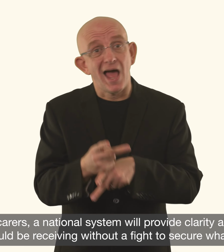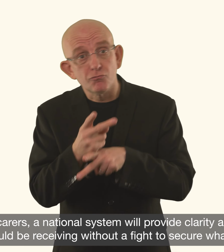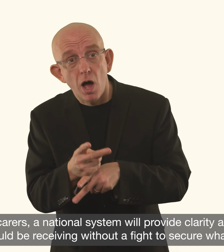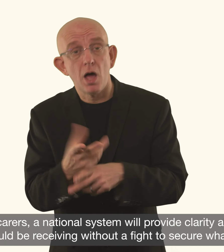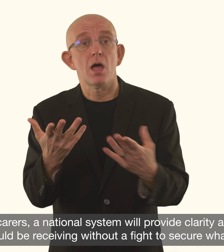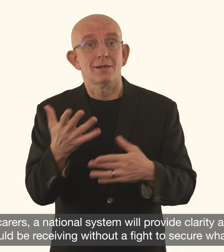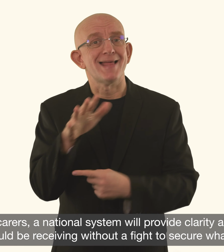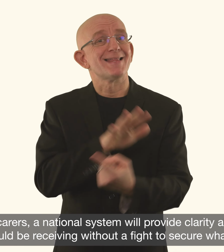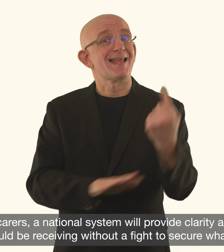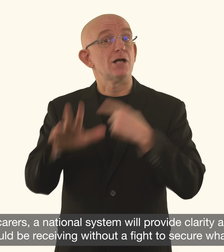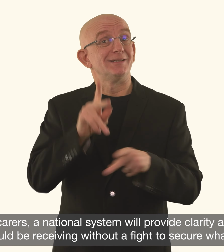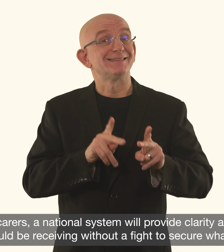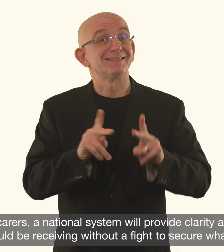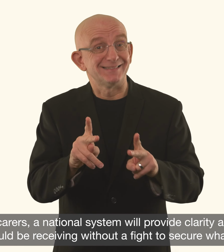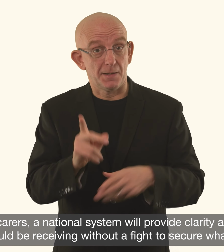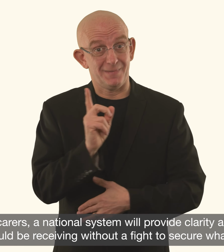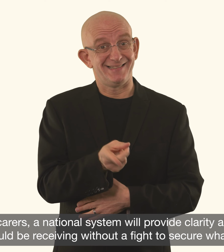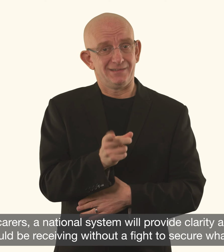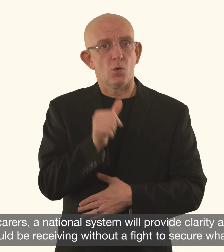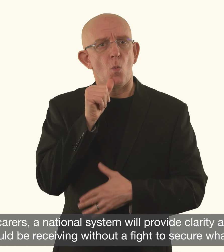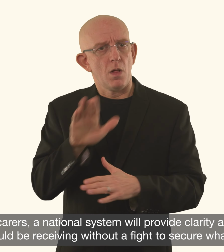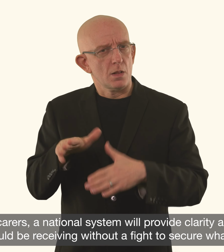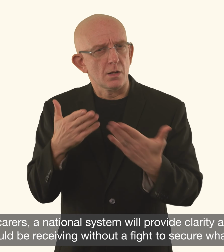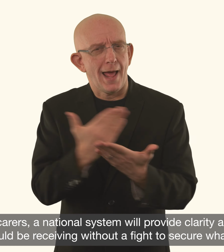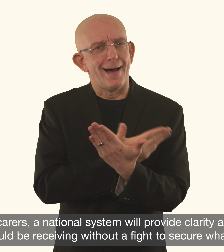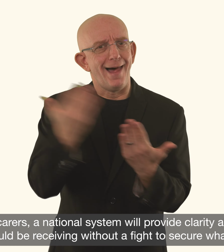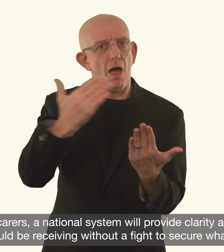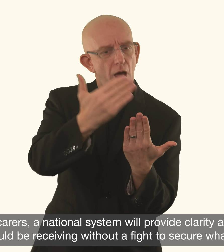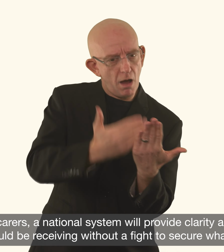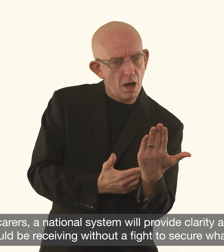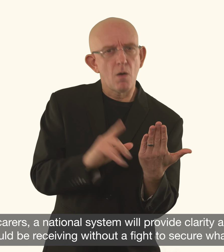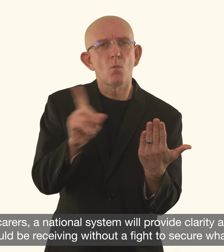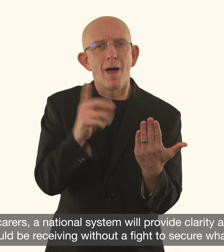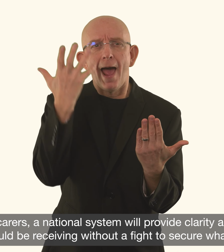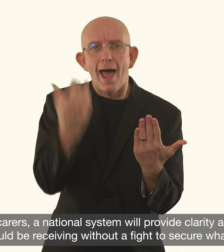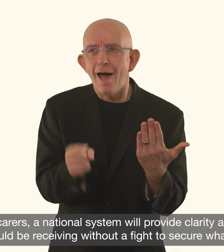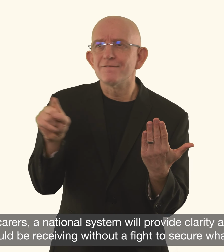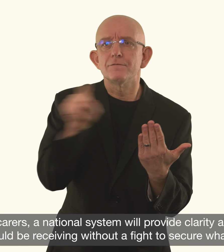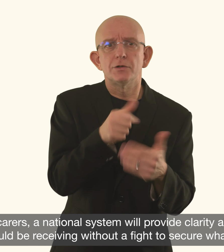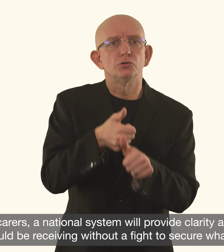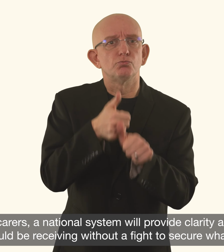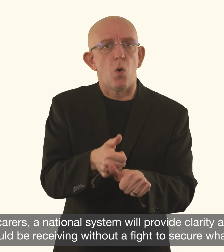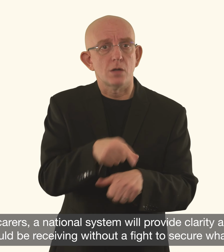system will provide clarity about what support their children should be receiving without a fight to secure what is appropriate.